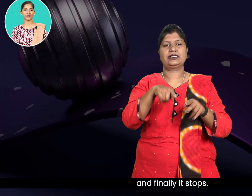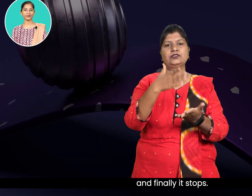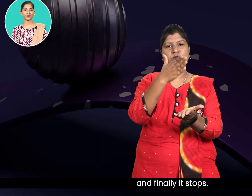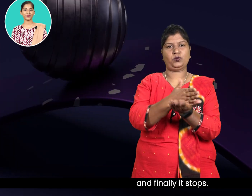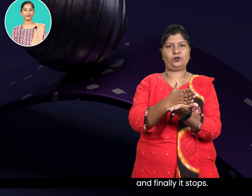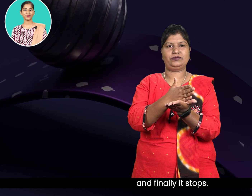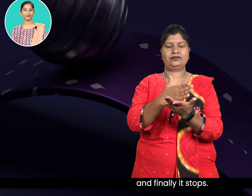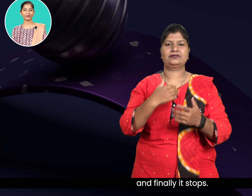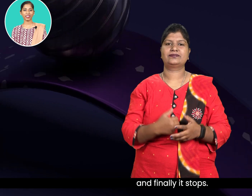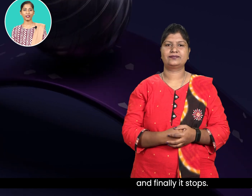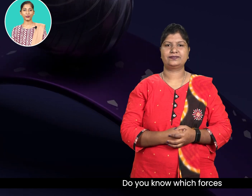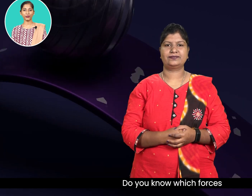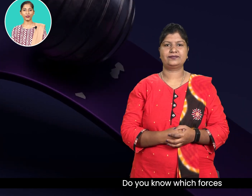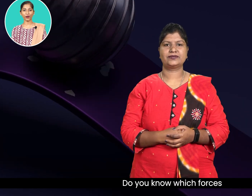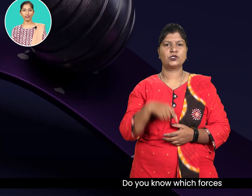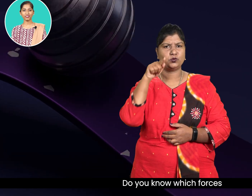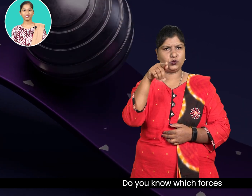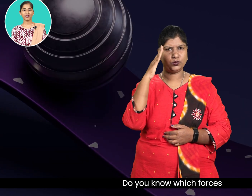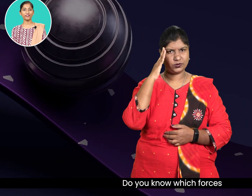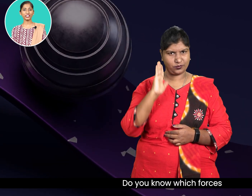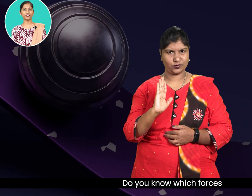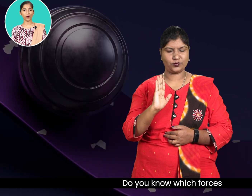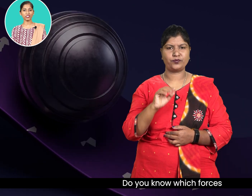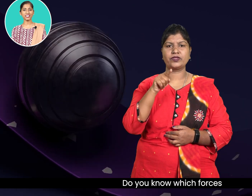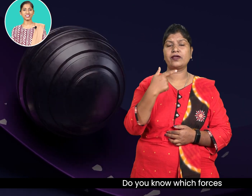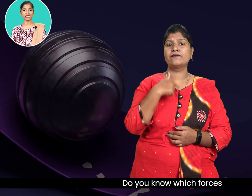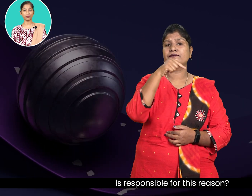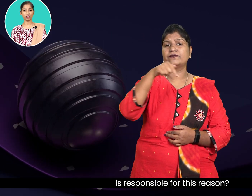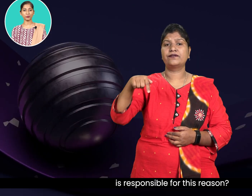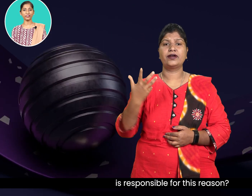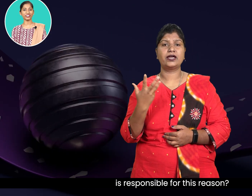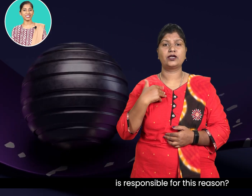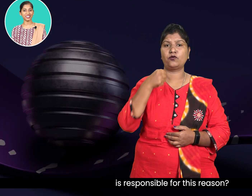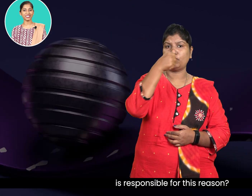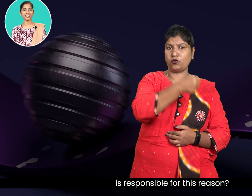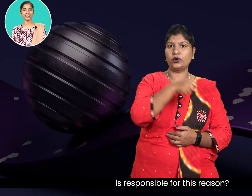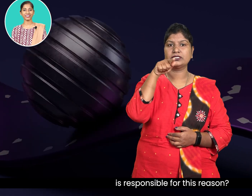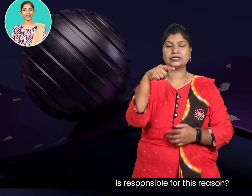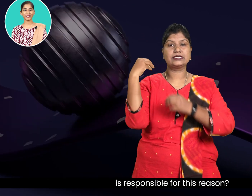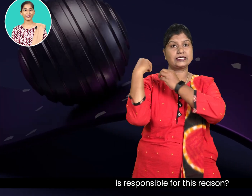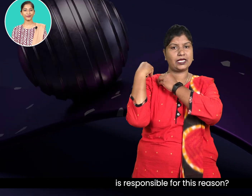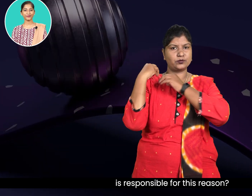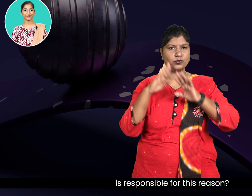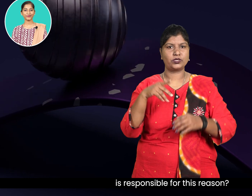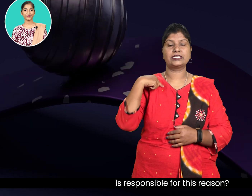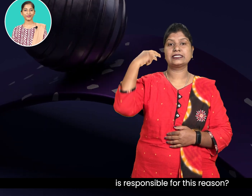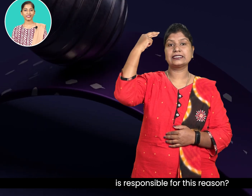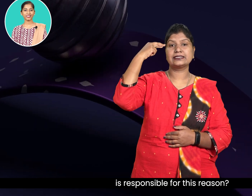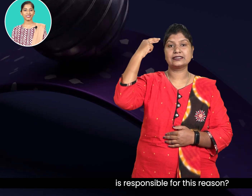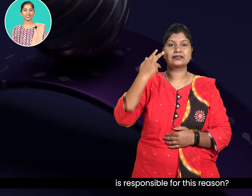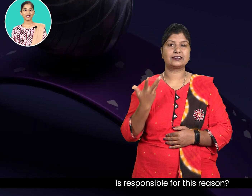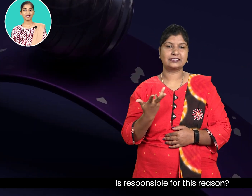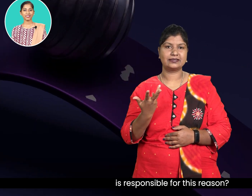stops. Do you know which force is responsible for this reason?